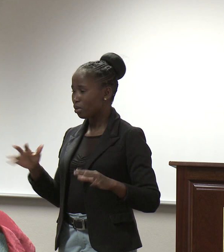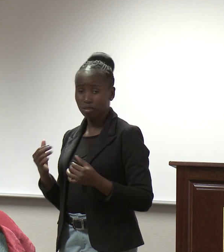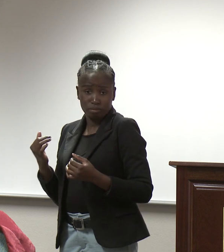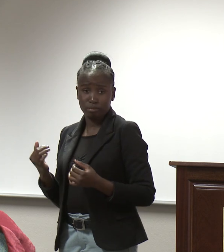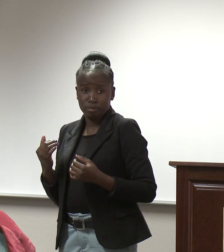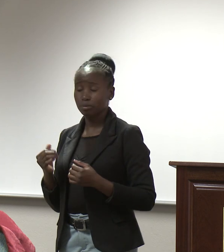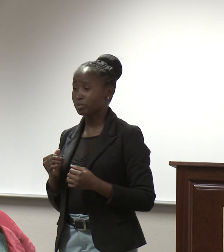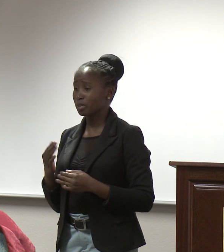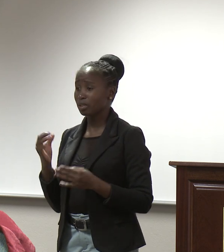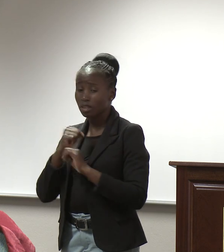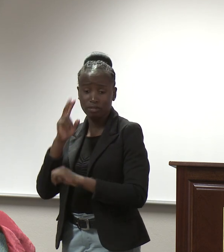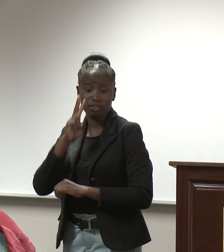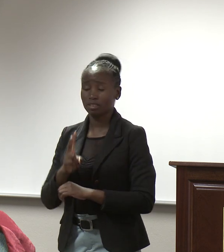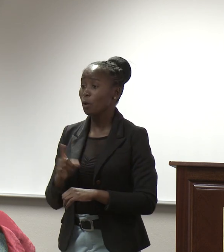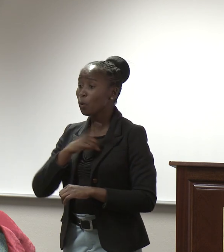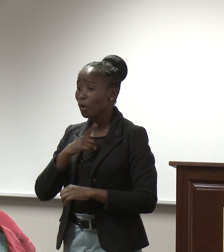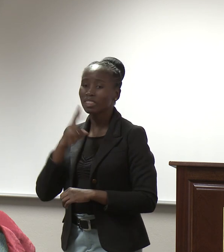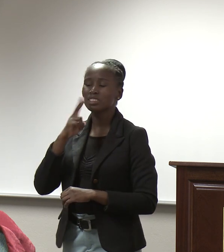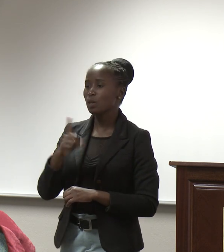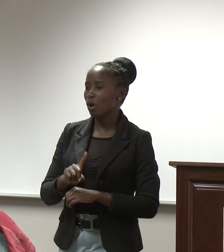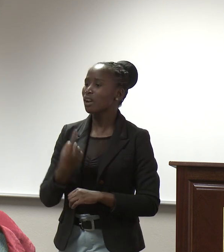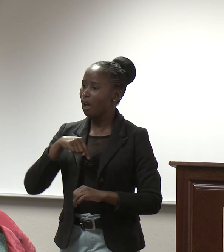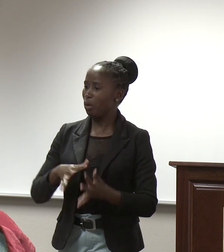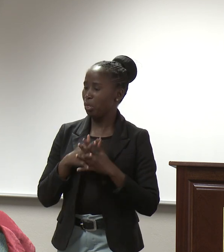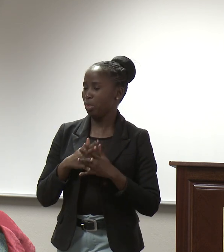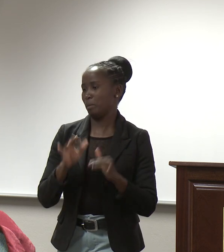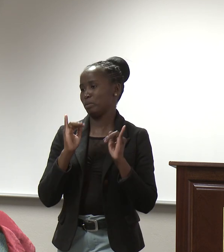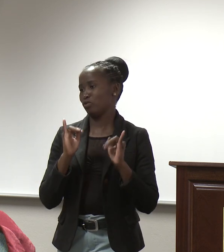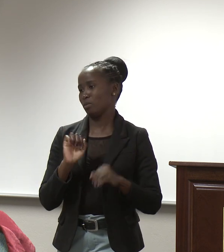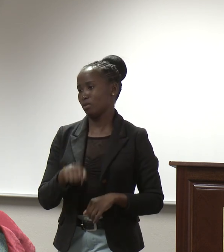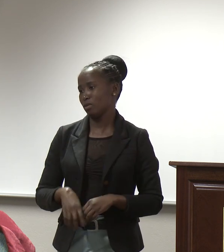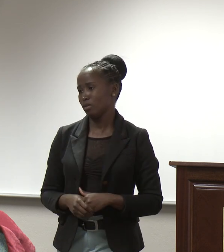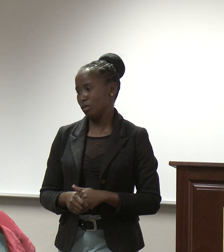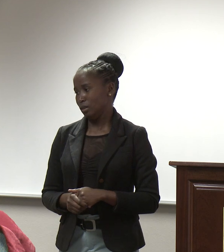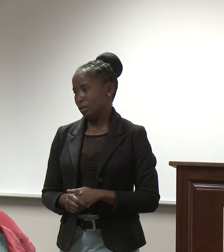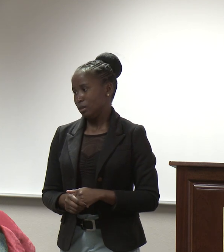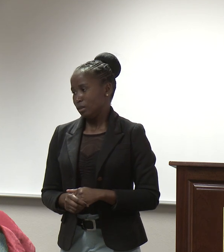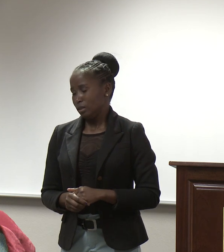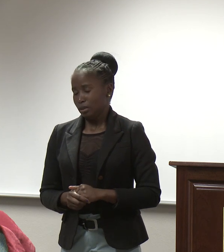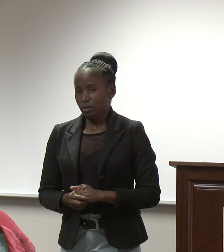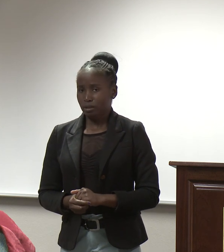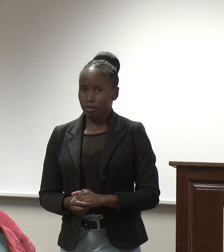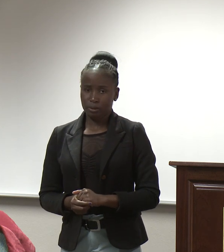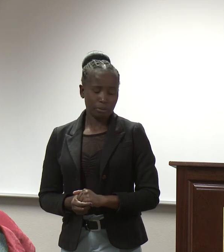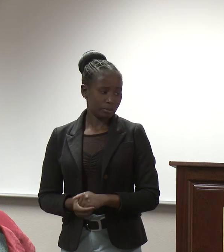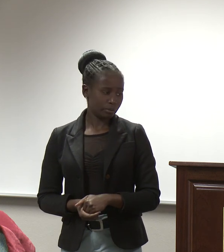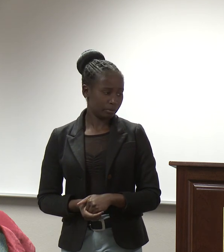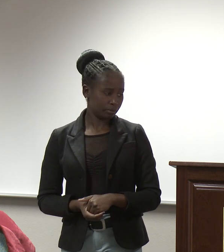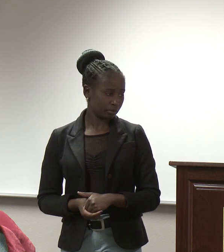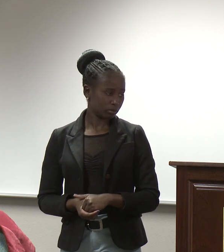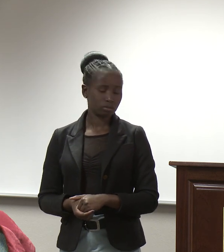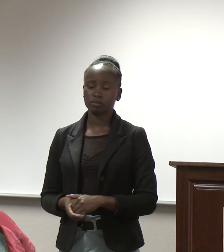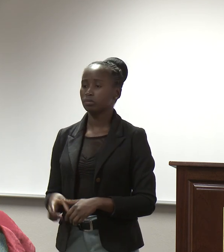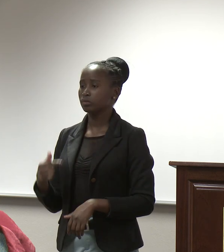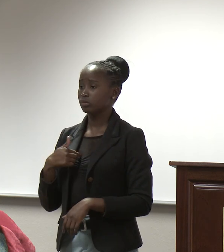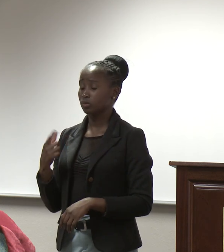sense, right? Because they see how miserable and how elitistic we were. So I think that I'm not going to speak